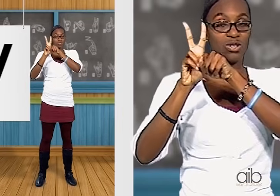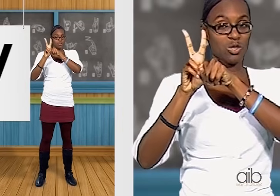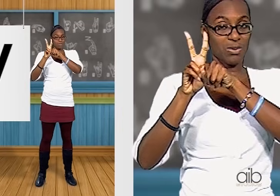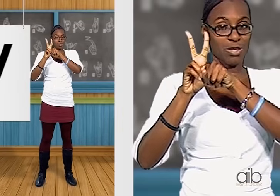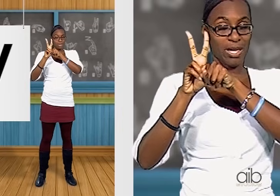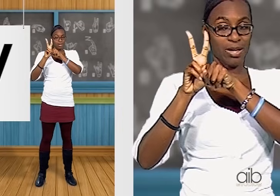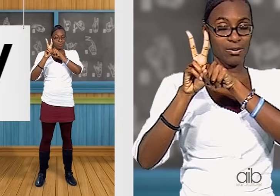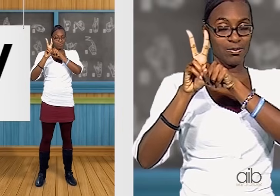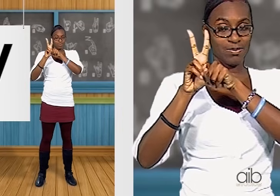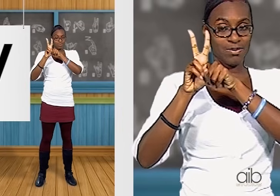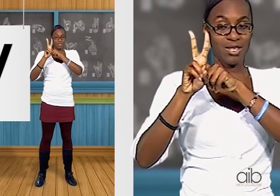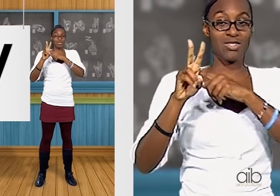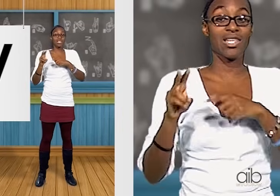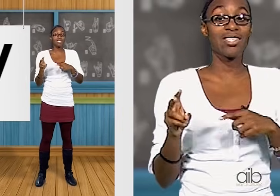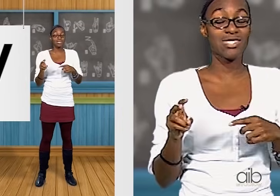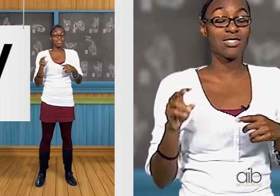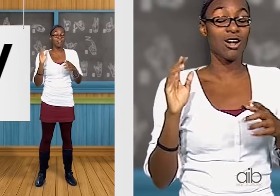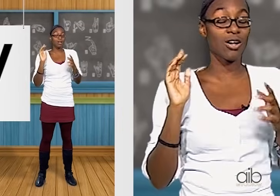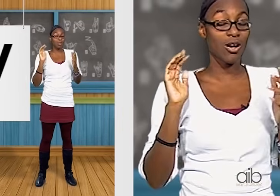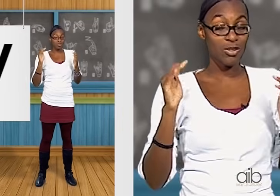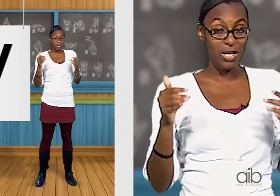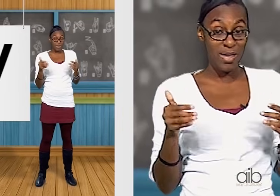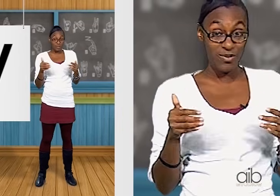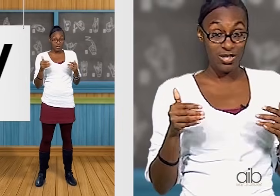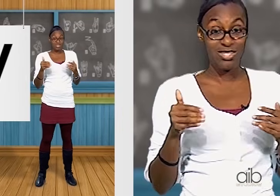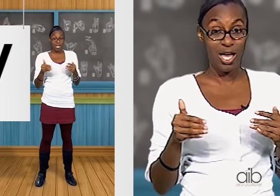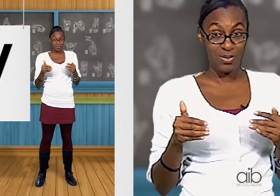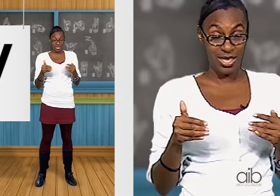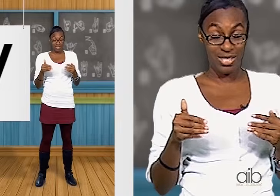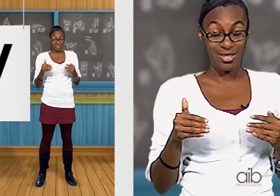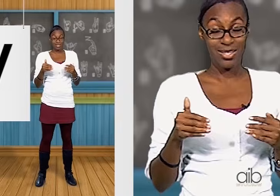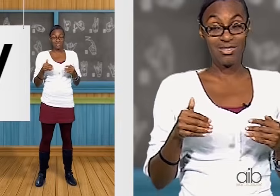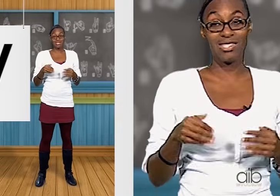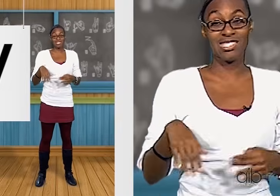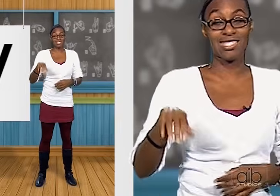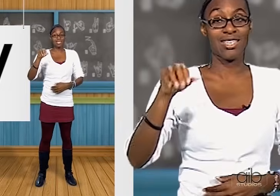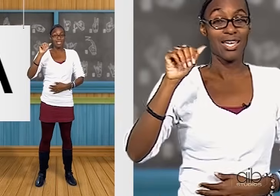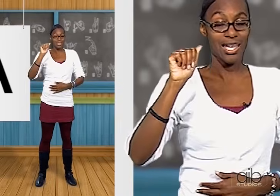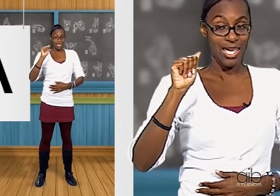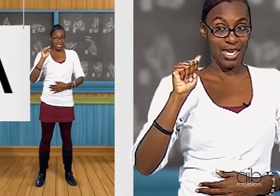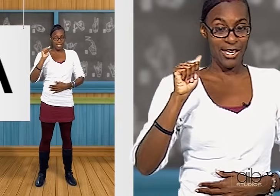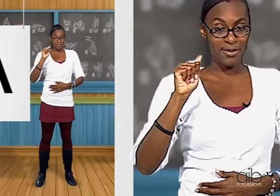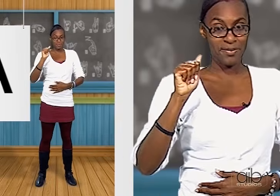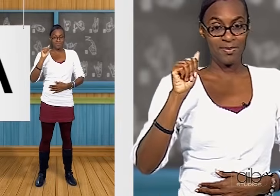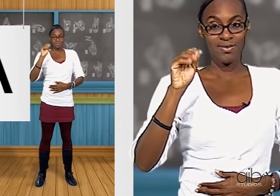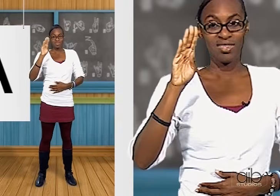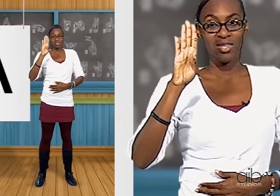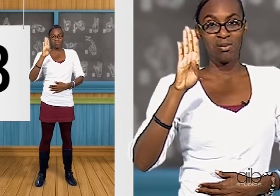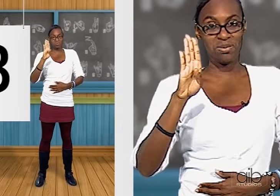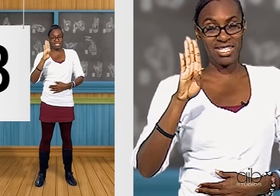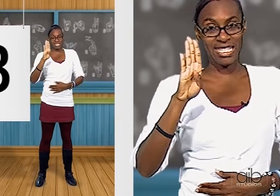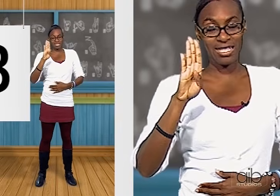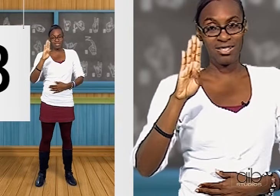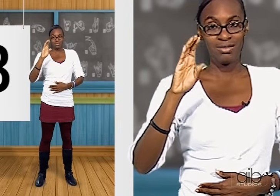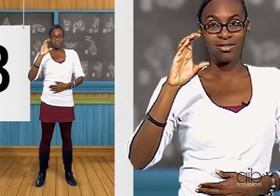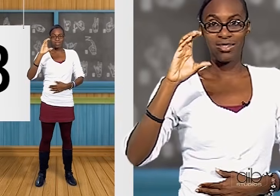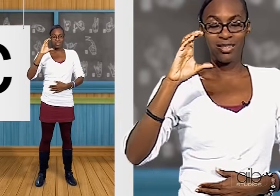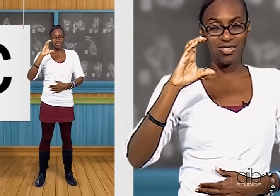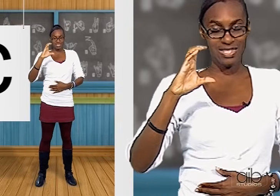to spread them out. So let's start all the way back from the top again. So this is A, B,